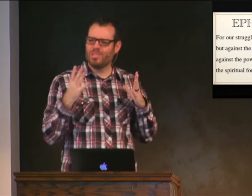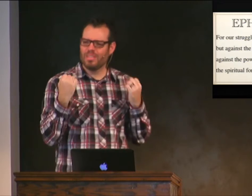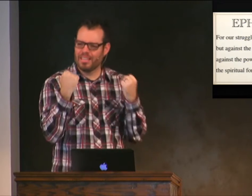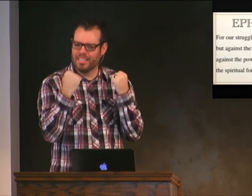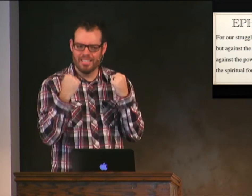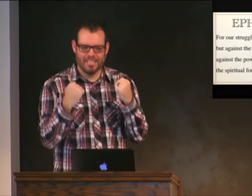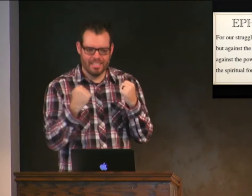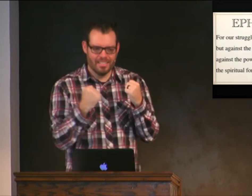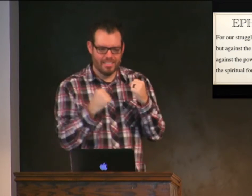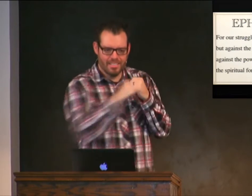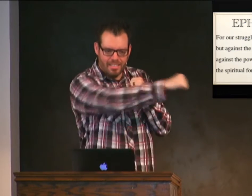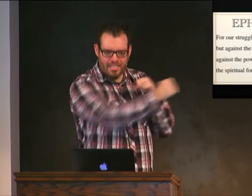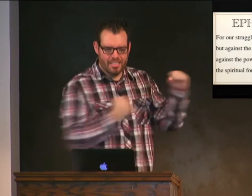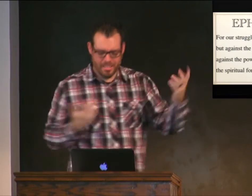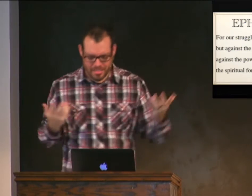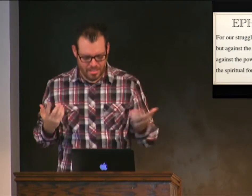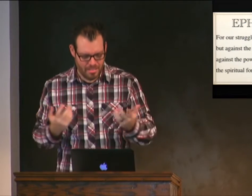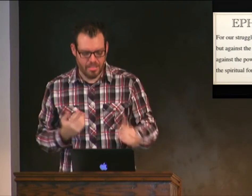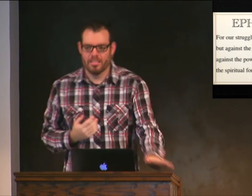I can't do nothing.